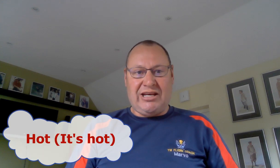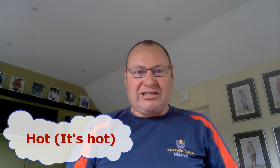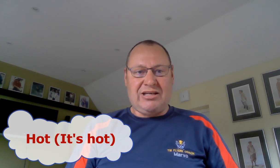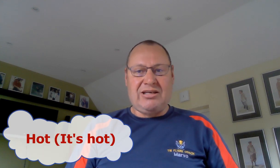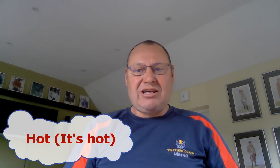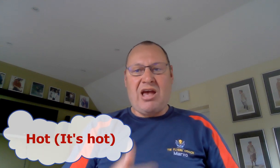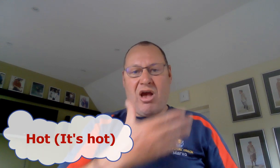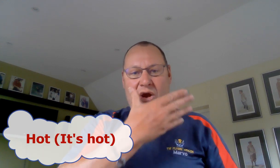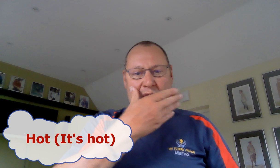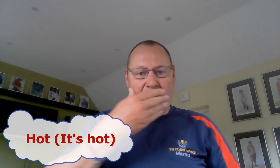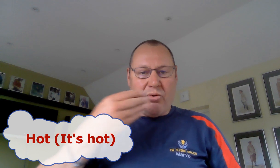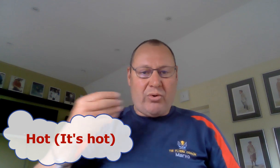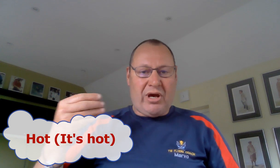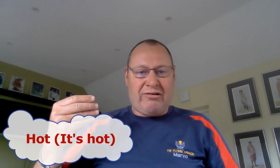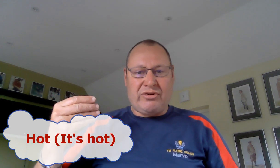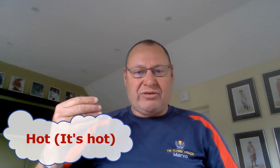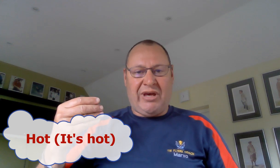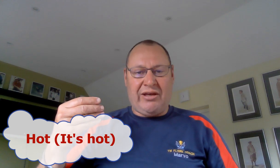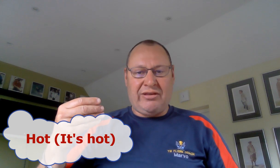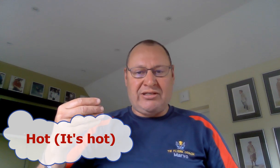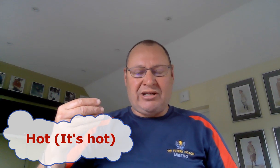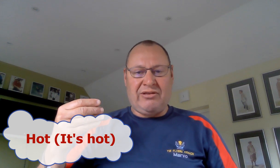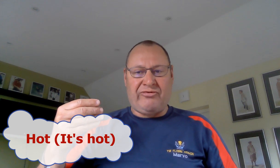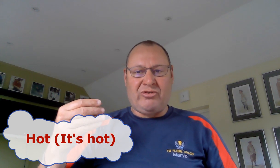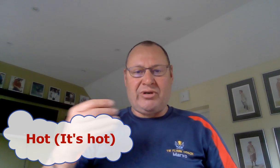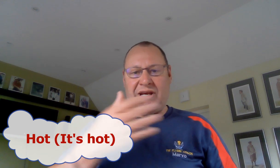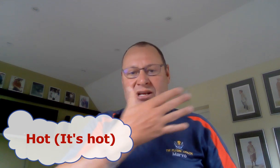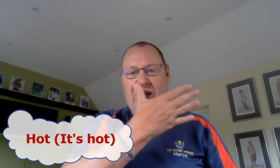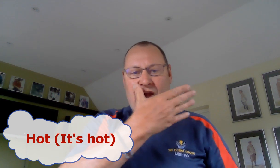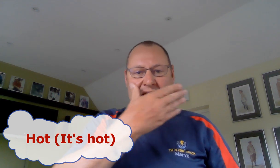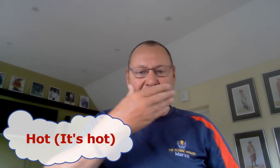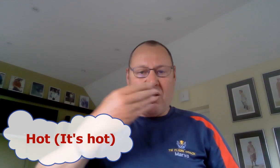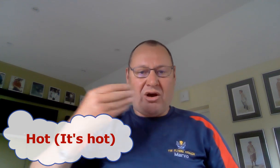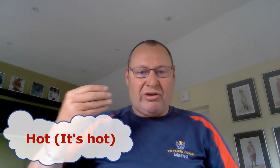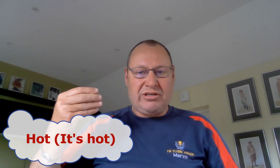radiator, across the mouth instead of the forward head. Hot.